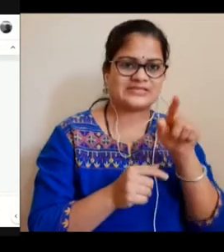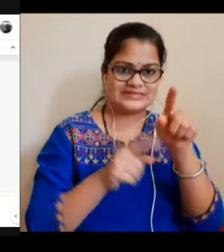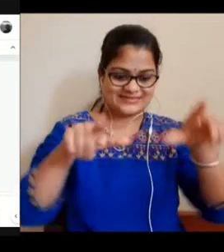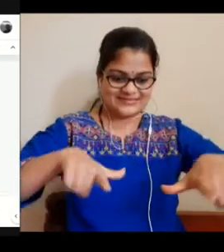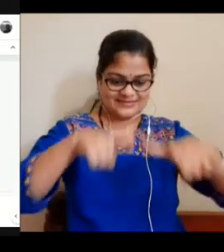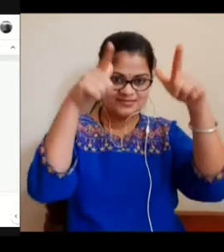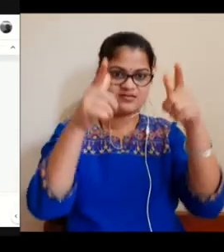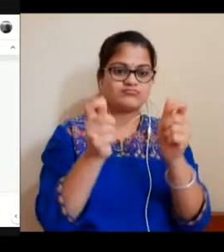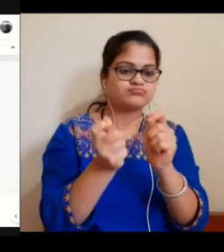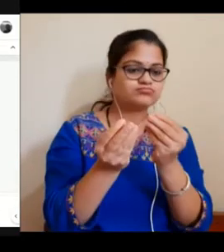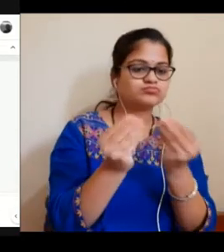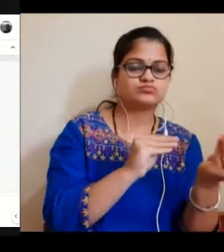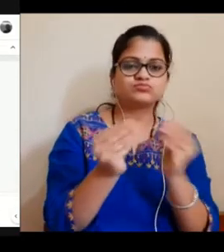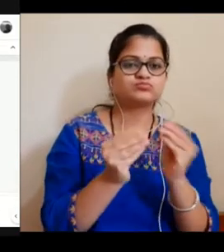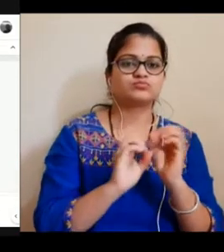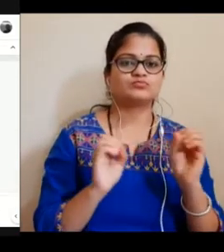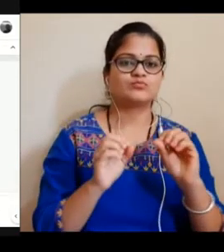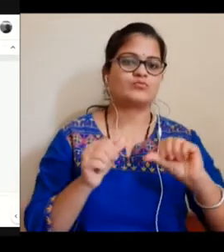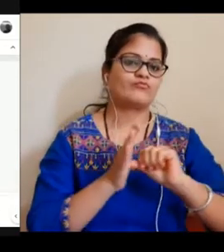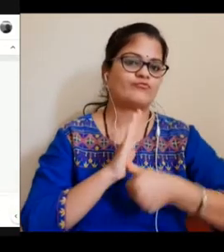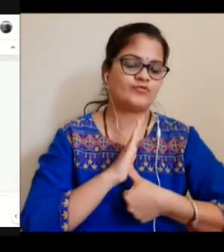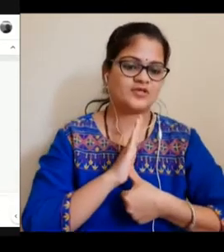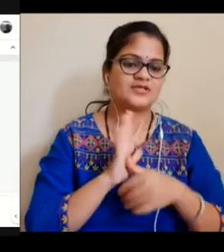I can't move the tree, so it's fixed.